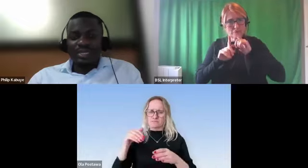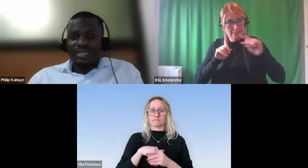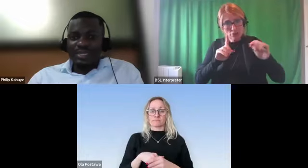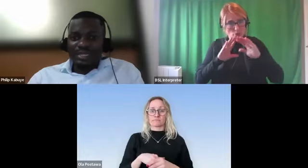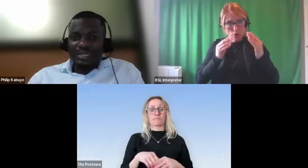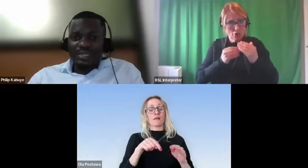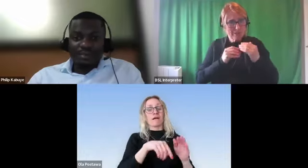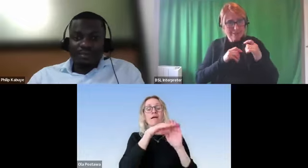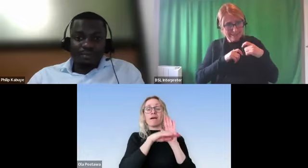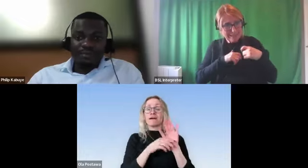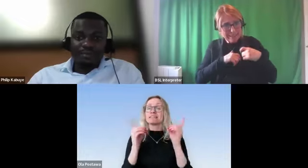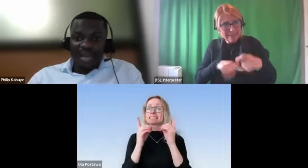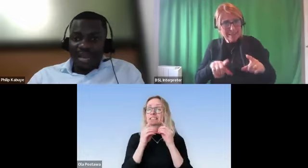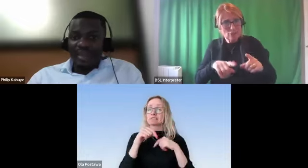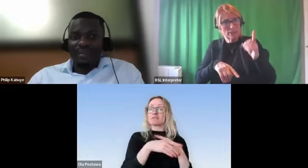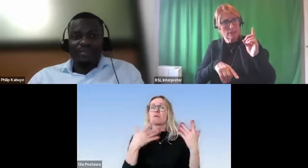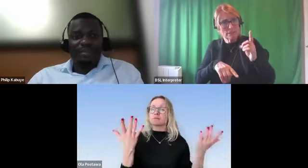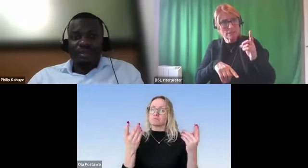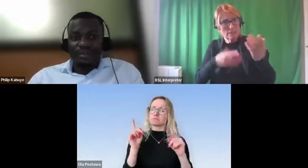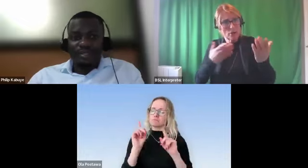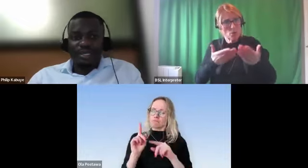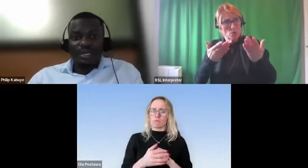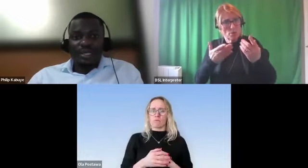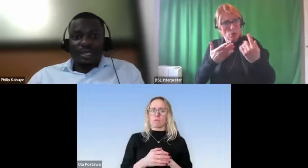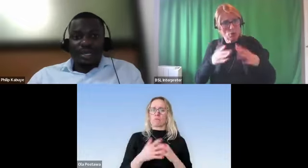continue to be dictated by and for